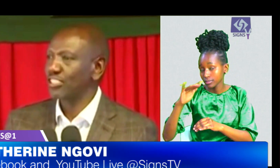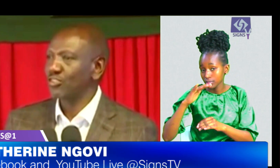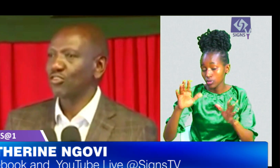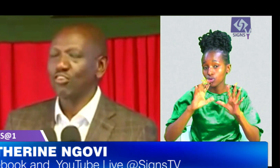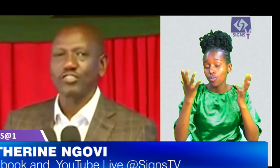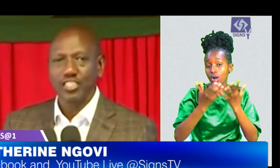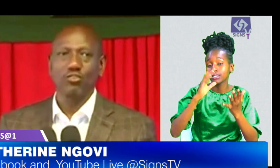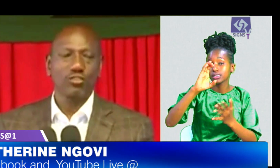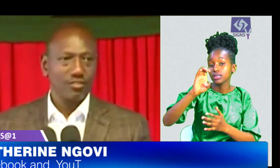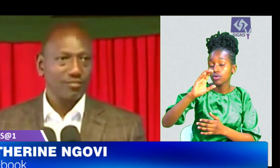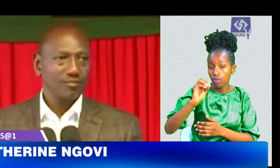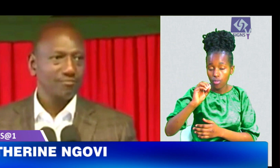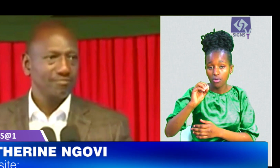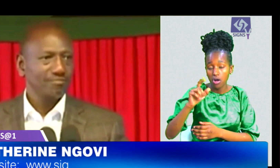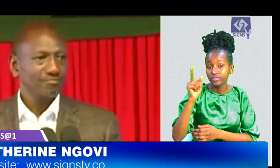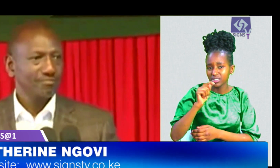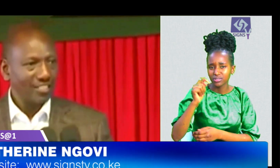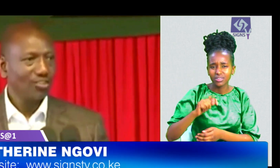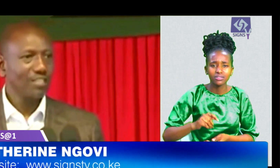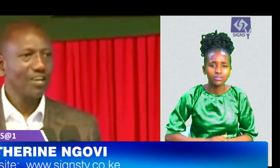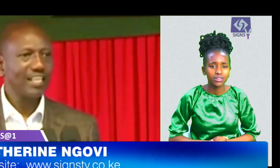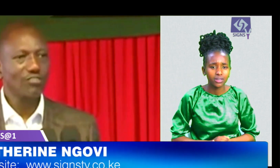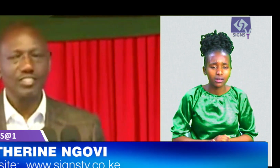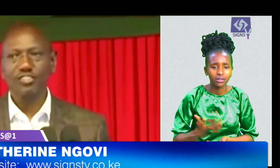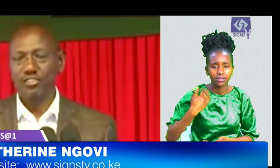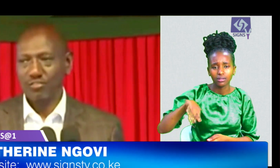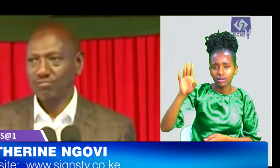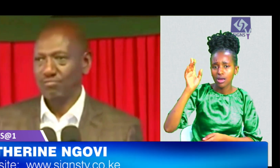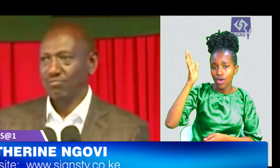and Twitter, tomorrow morning we are having that conversation with the global